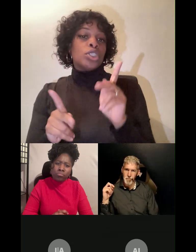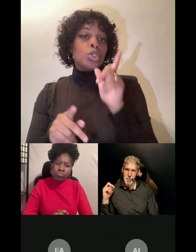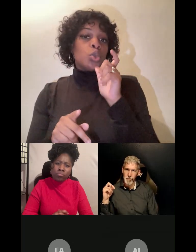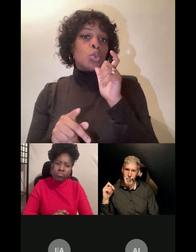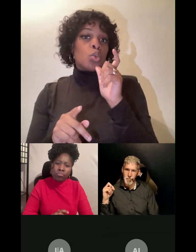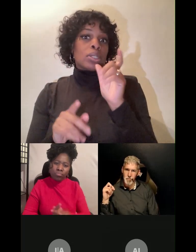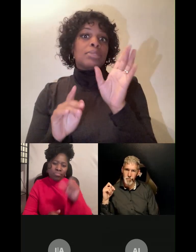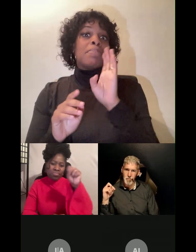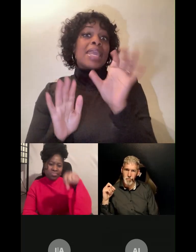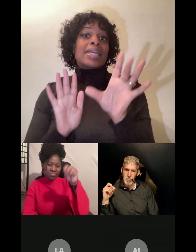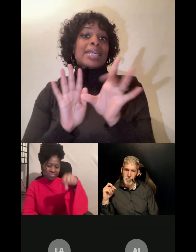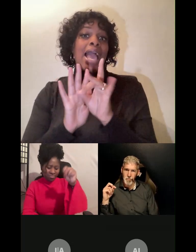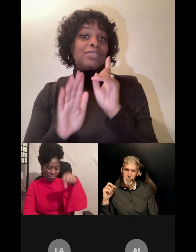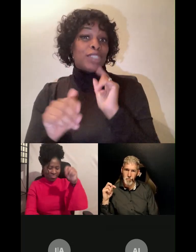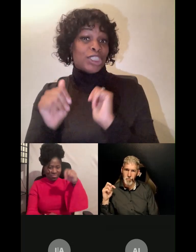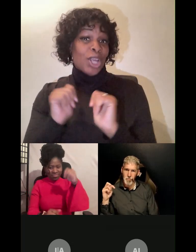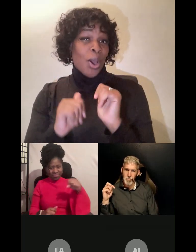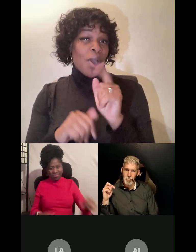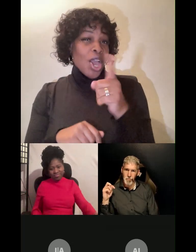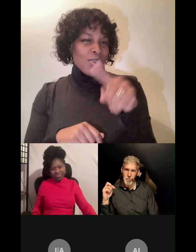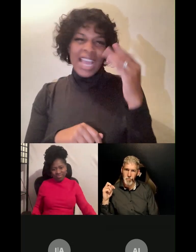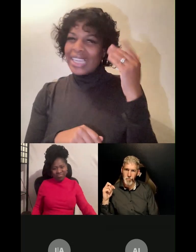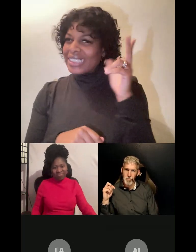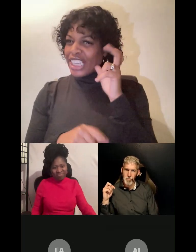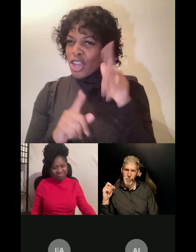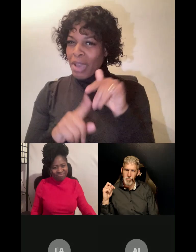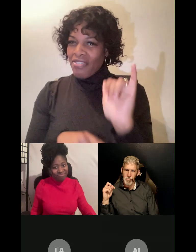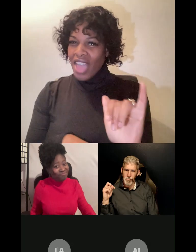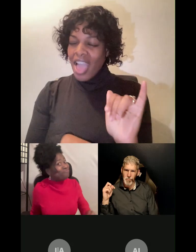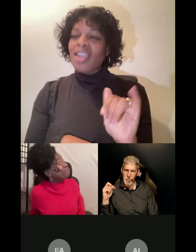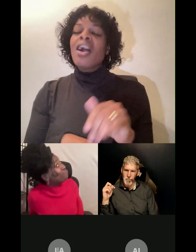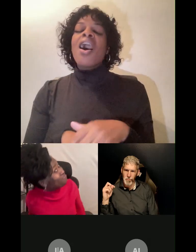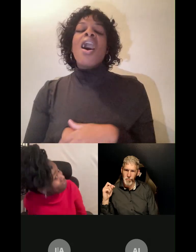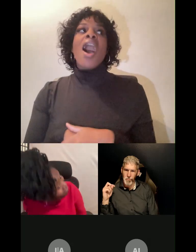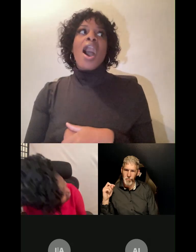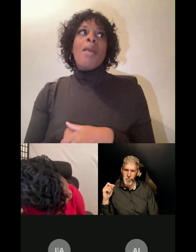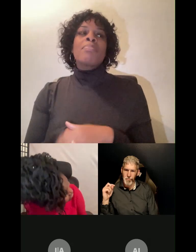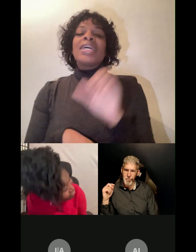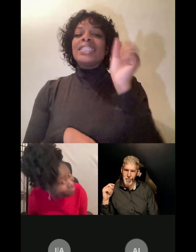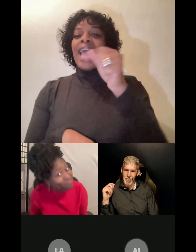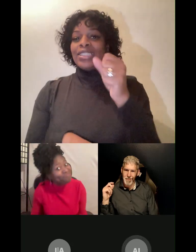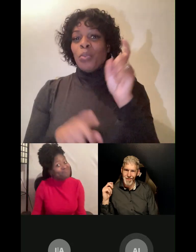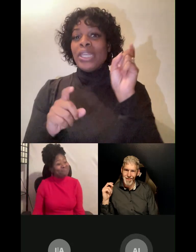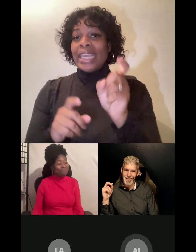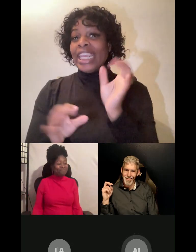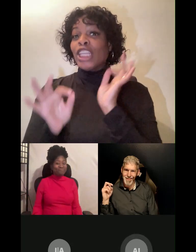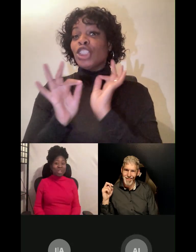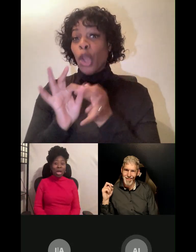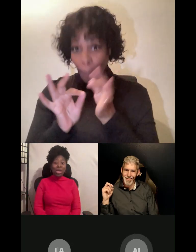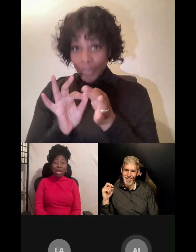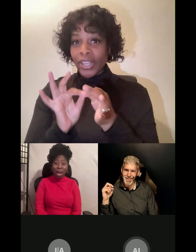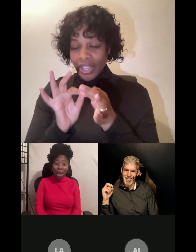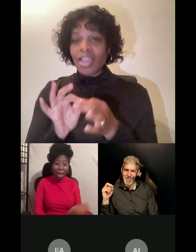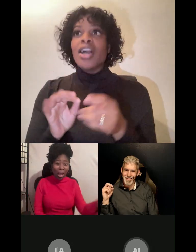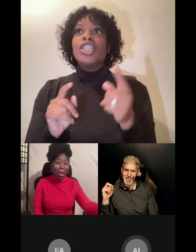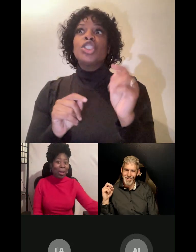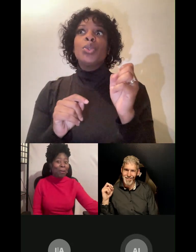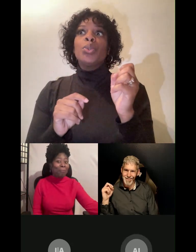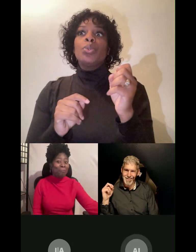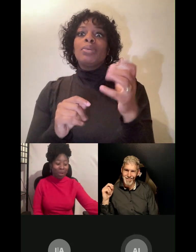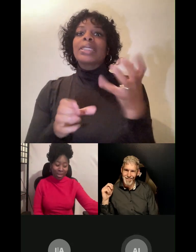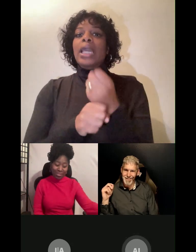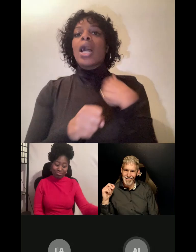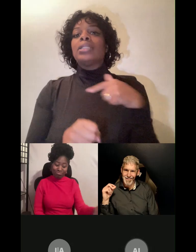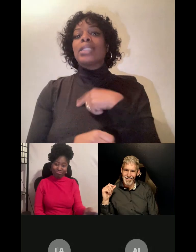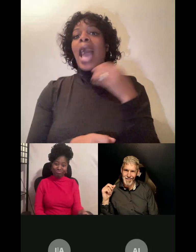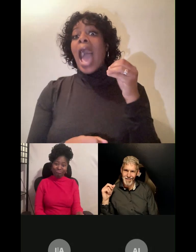for a person who was being cast for the show. You guys hear about that? Yes, we need Girl, did to